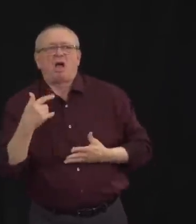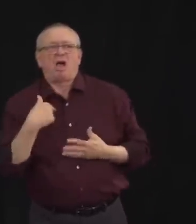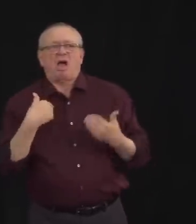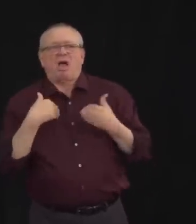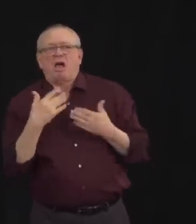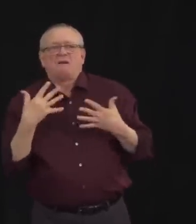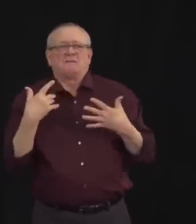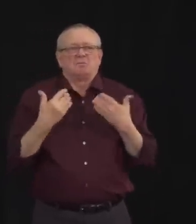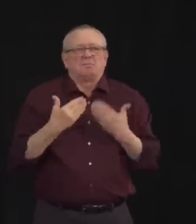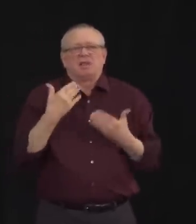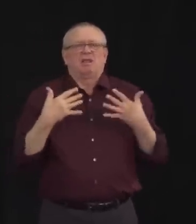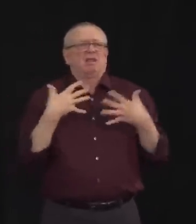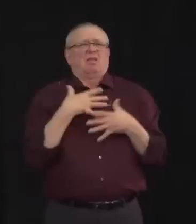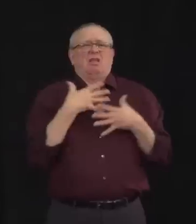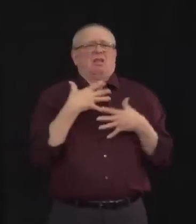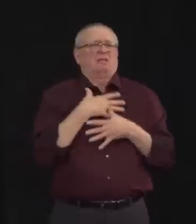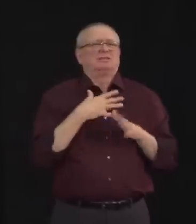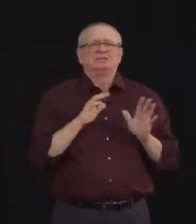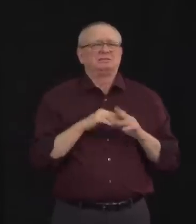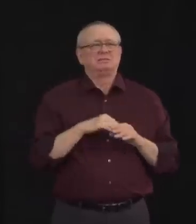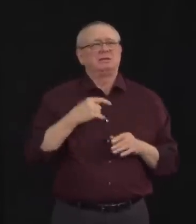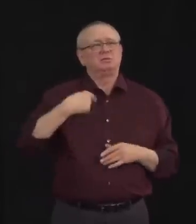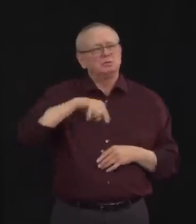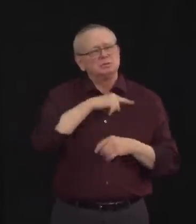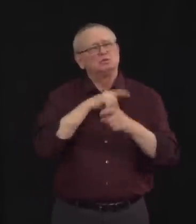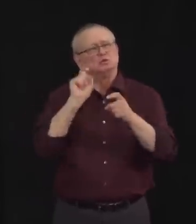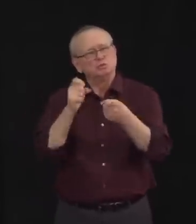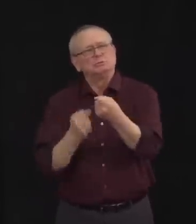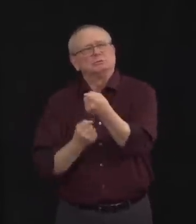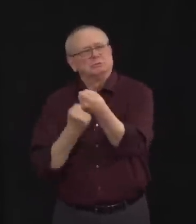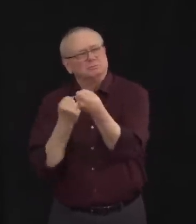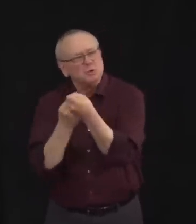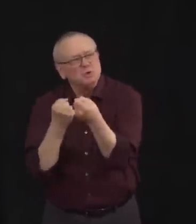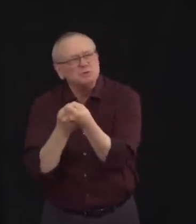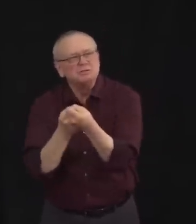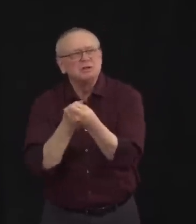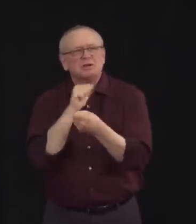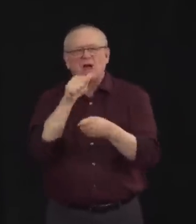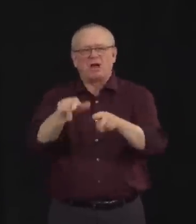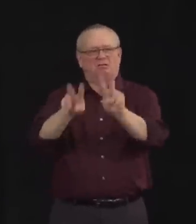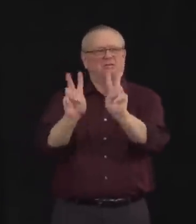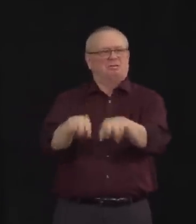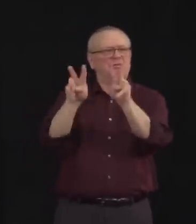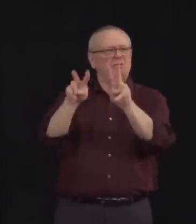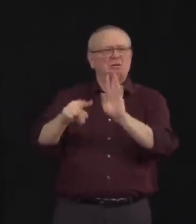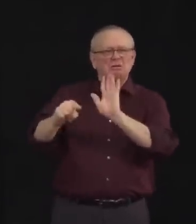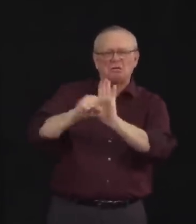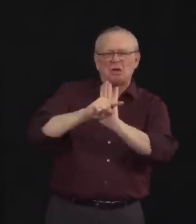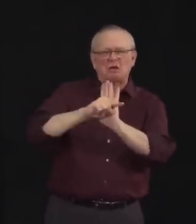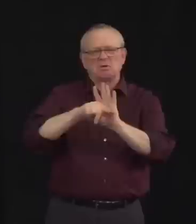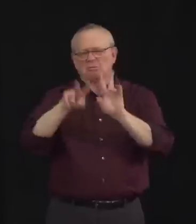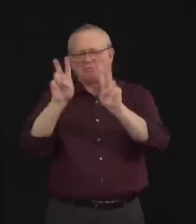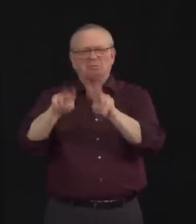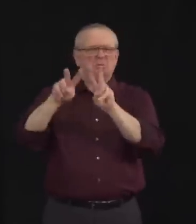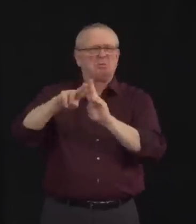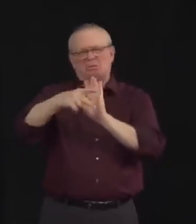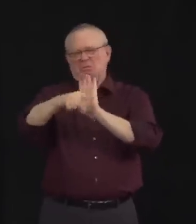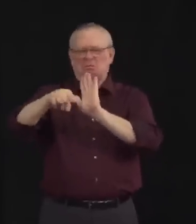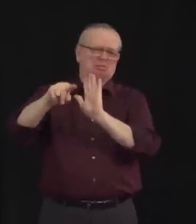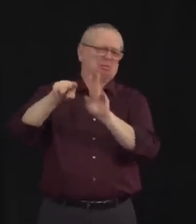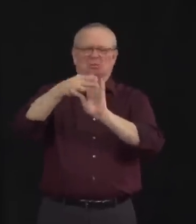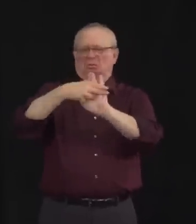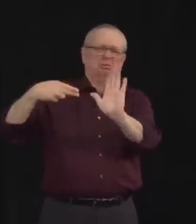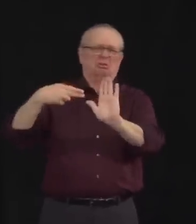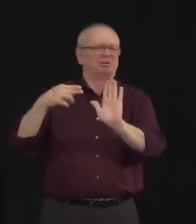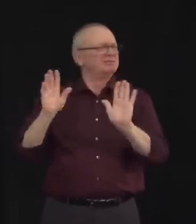not stigmatizing them. As I have said before, when we focus on a single site without taking a comprehensive